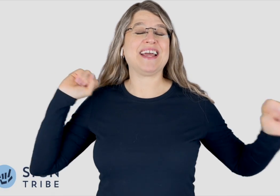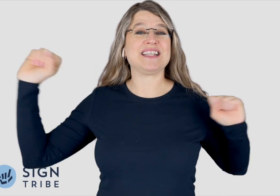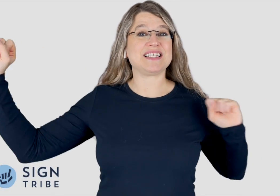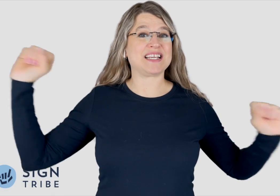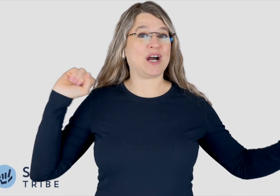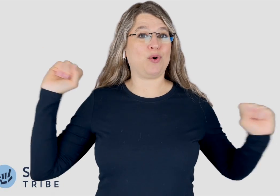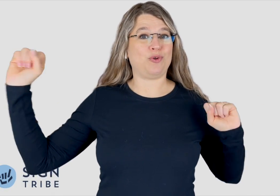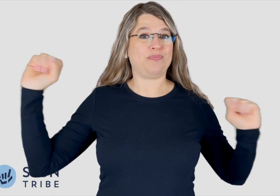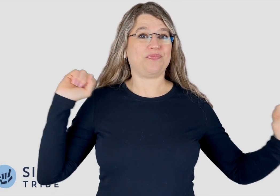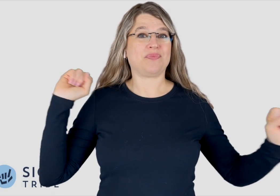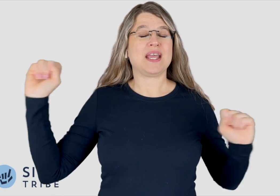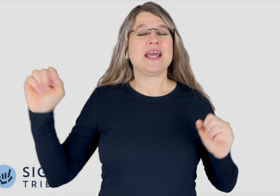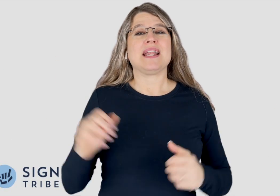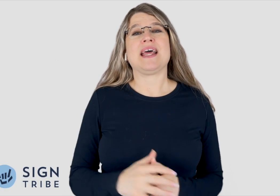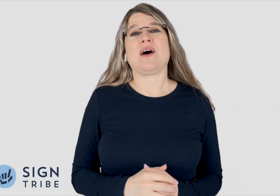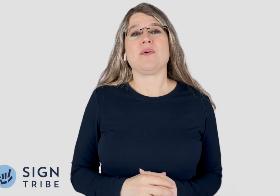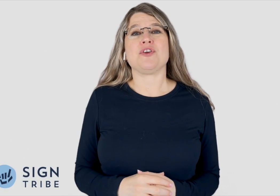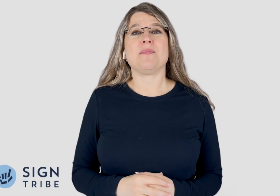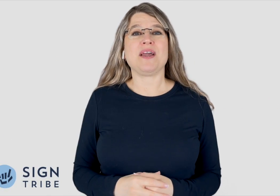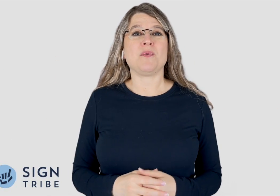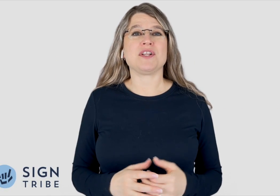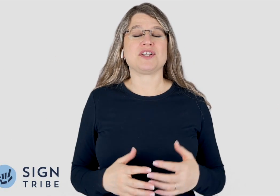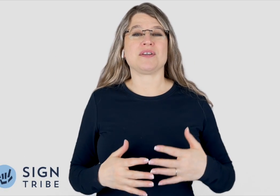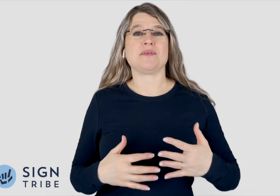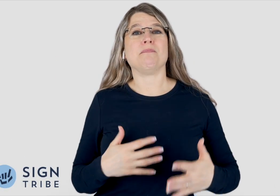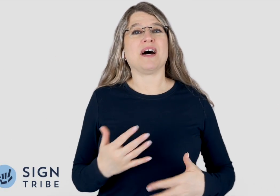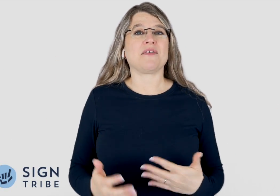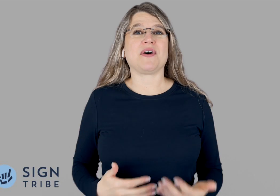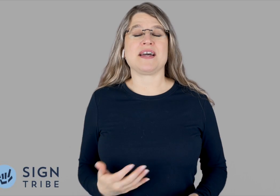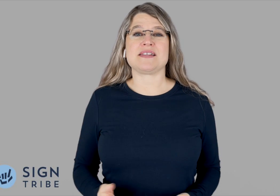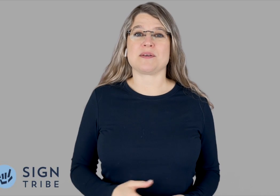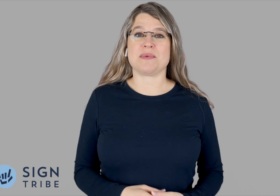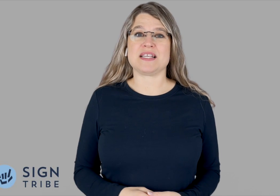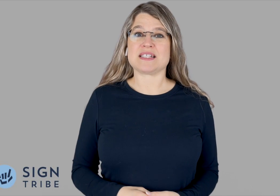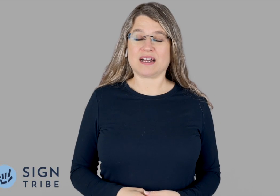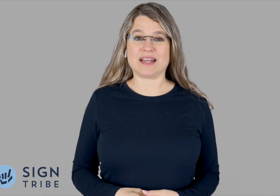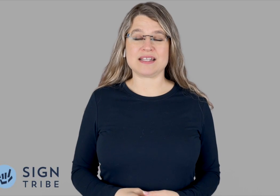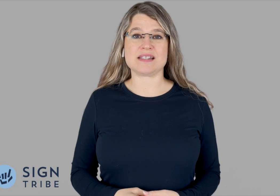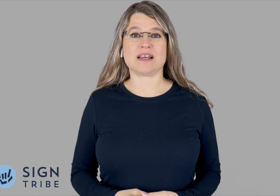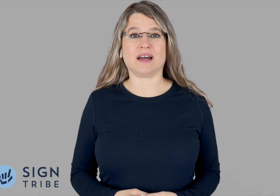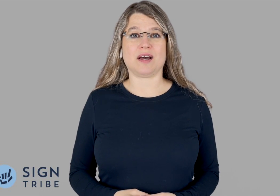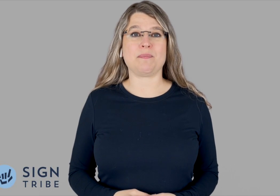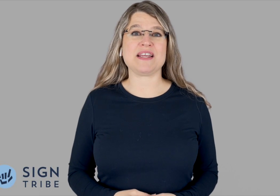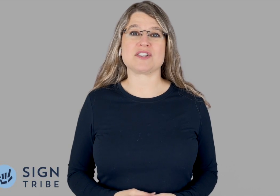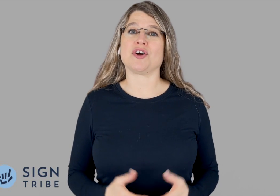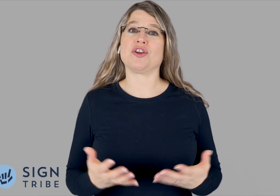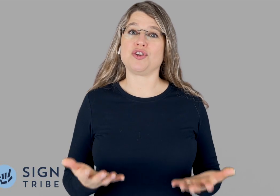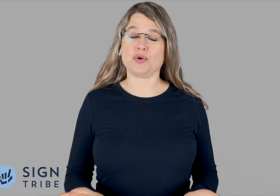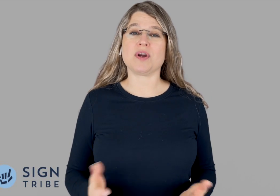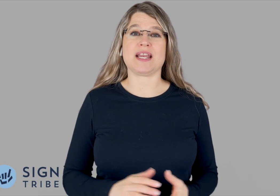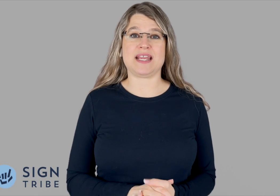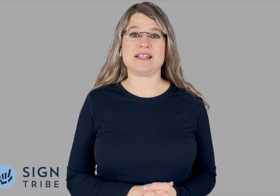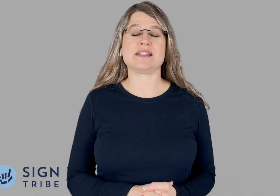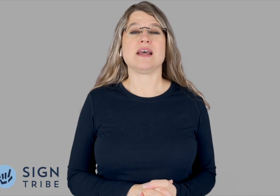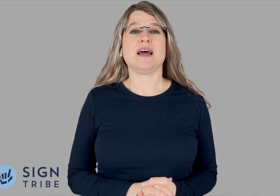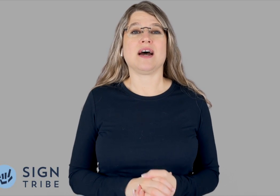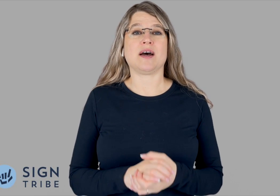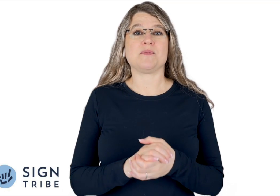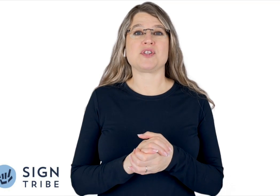a towel. Now, you might want to modify some of these signs based on your needs.